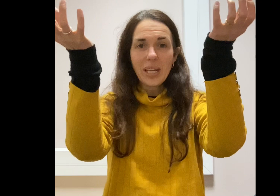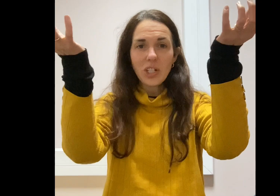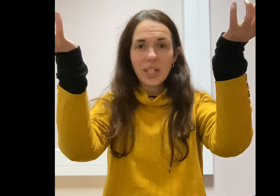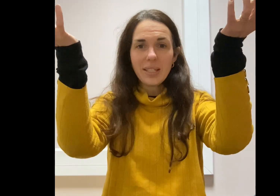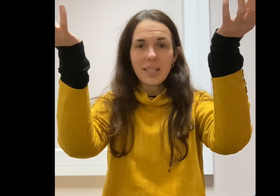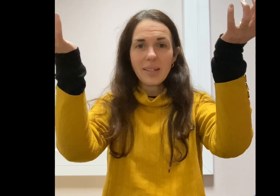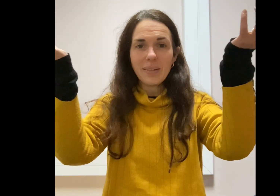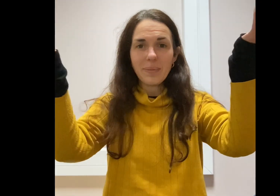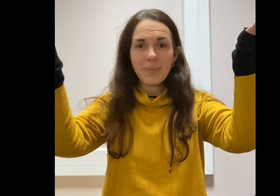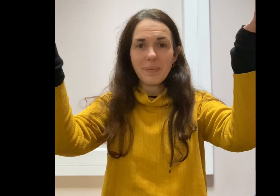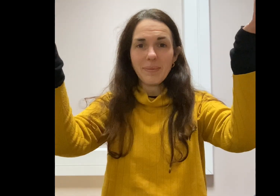Decorations.